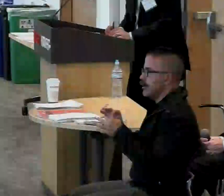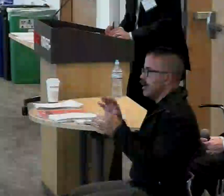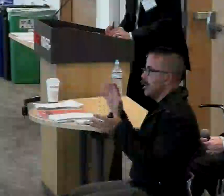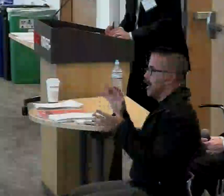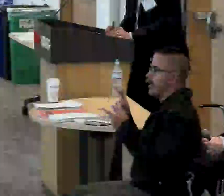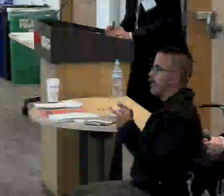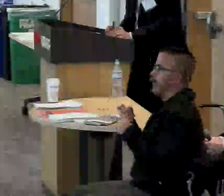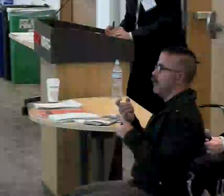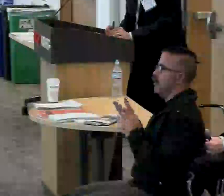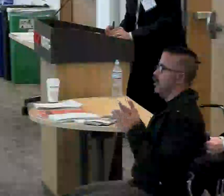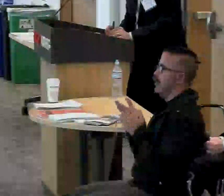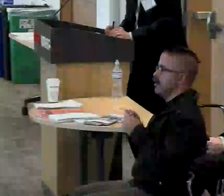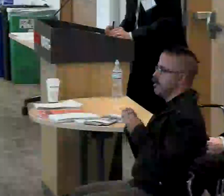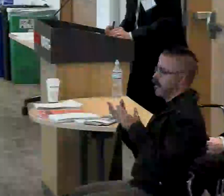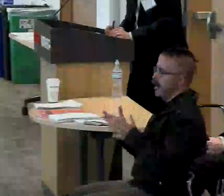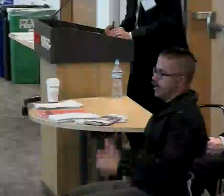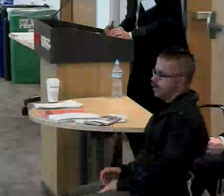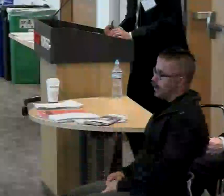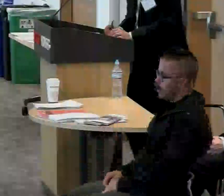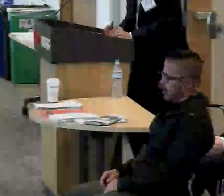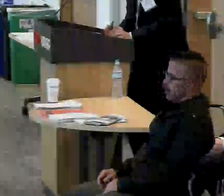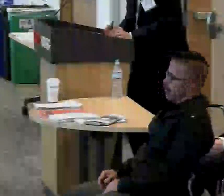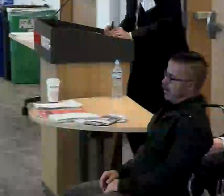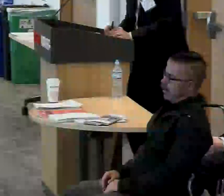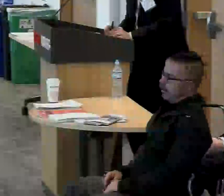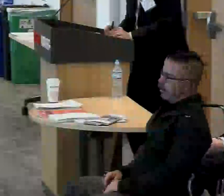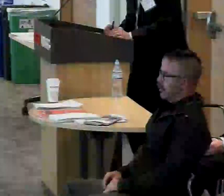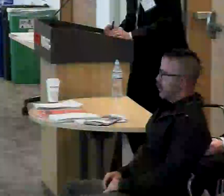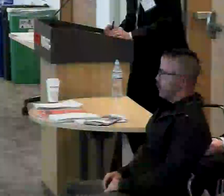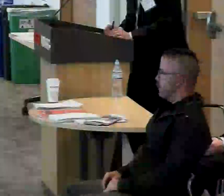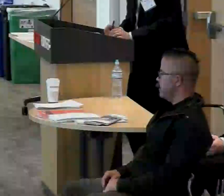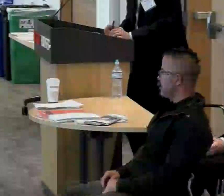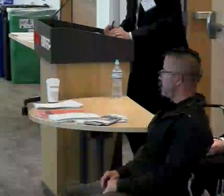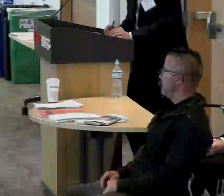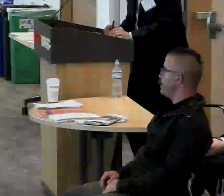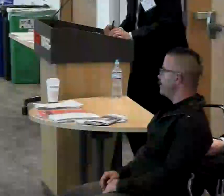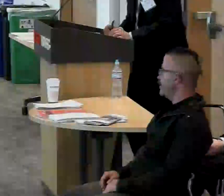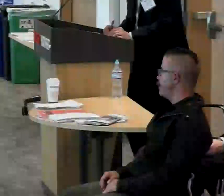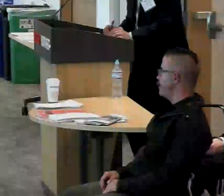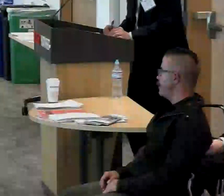service providers as, you know, more than they should be at least.